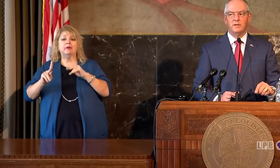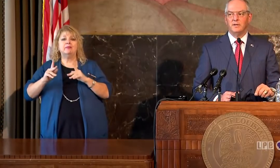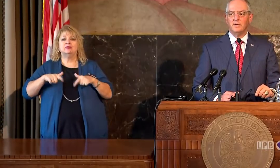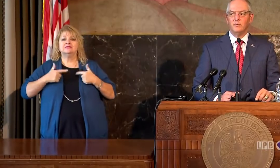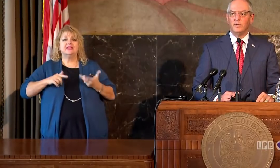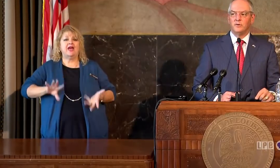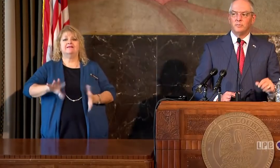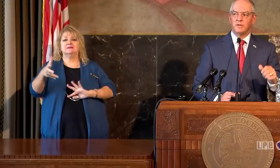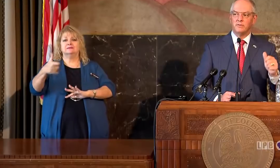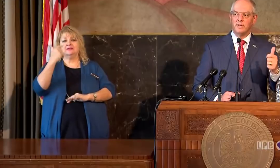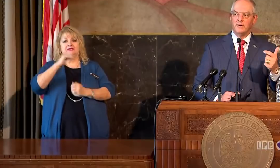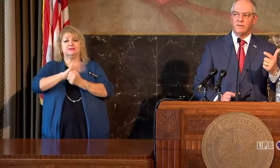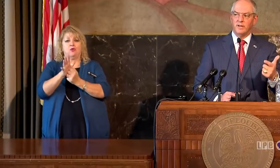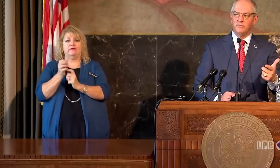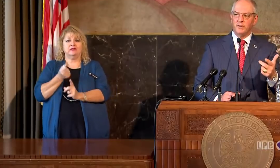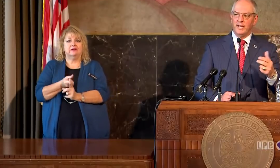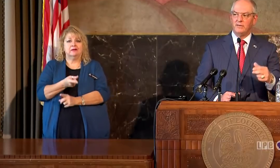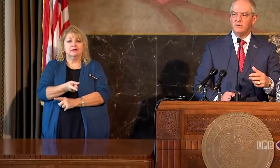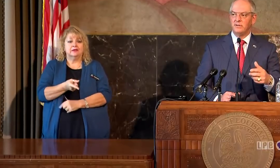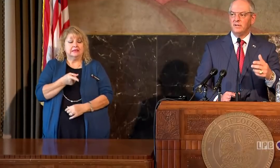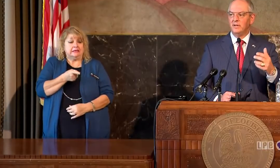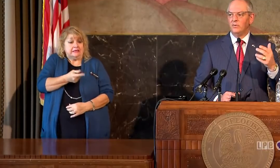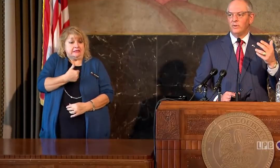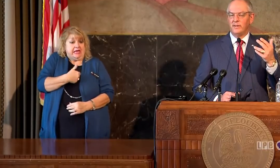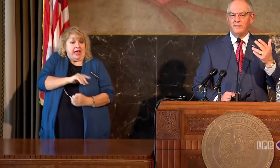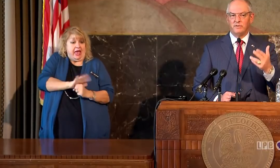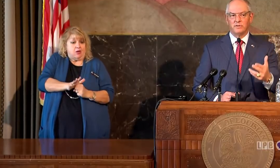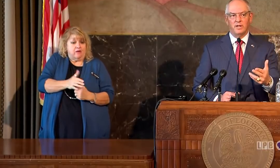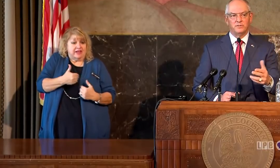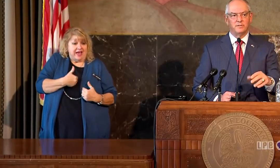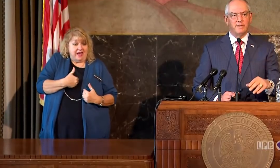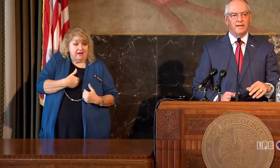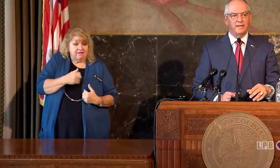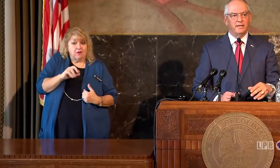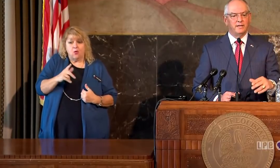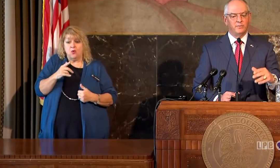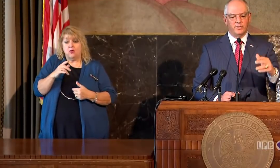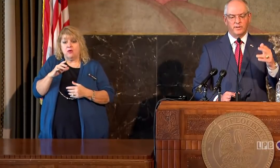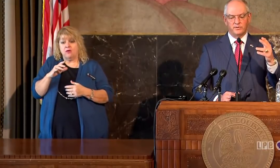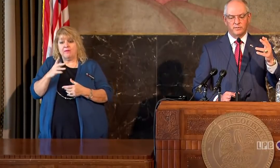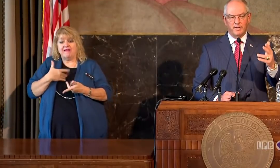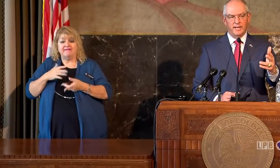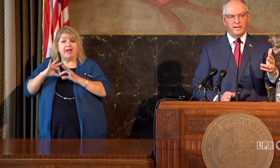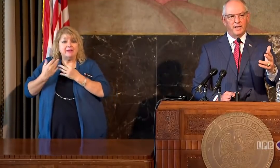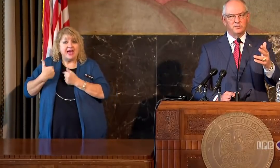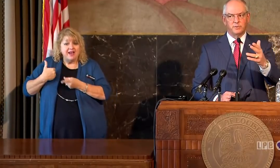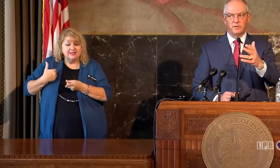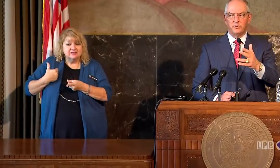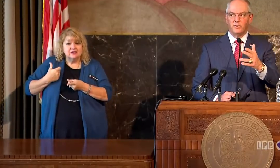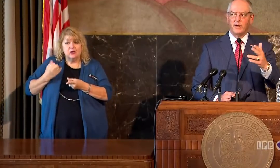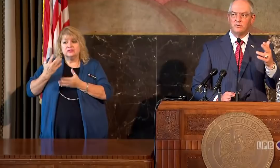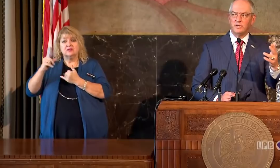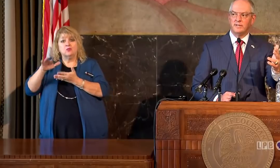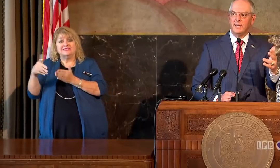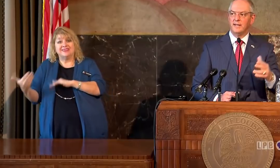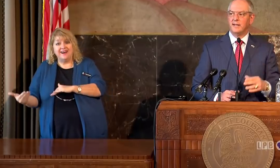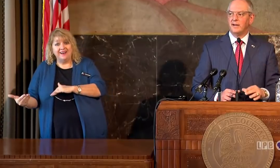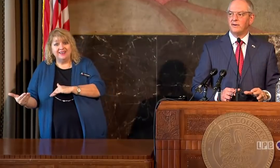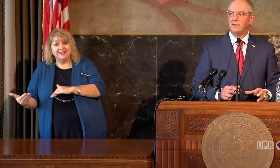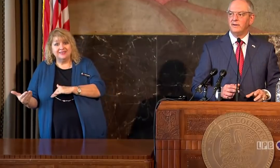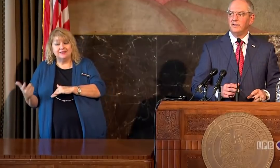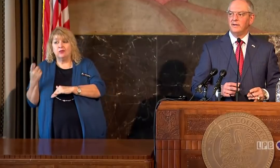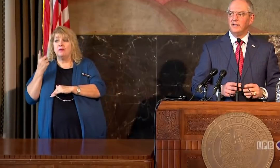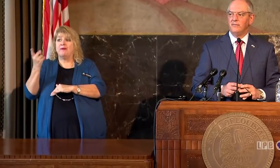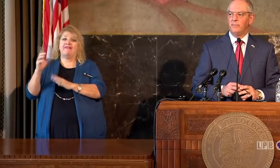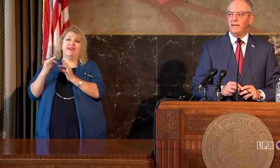COVID, whether it's because they or a loved one has it, whether they've just lost somebody, whether there's somebody in the hospital or you're actually taking